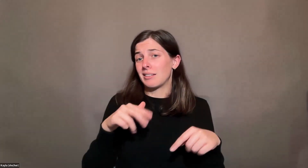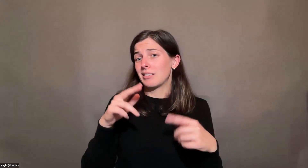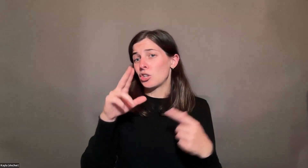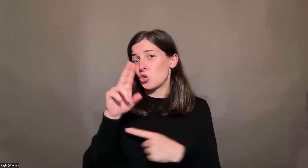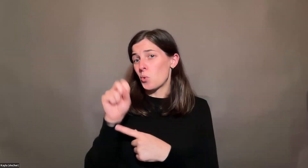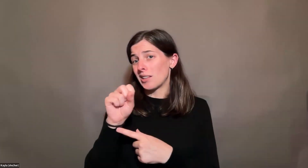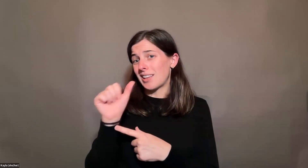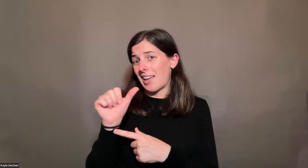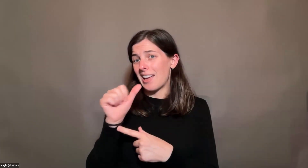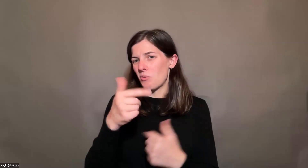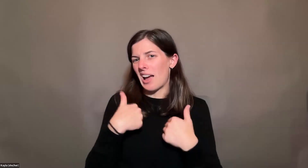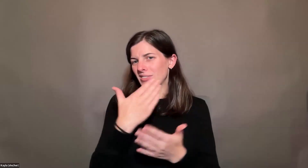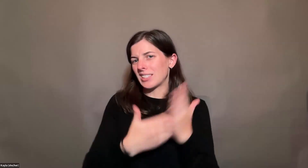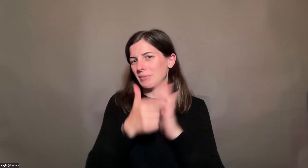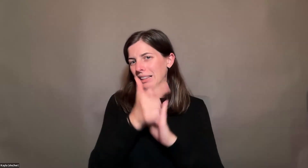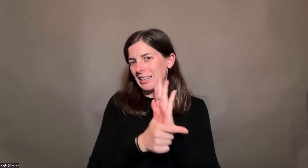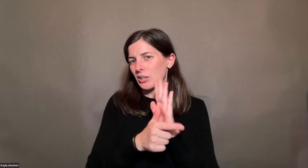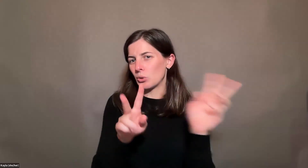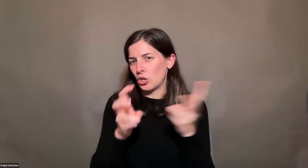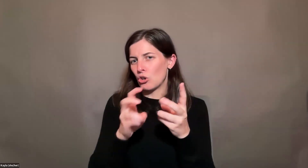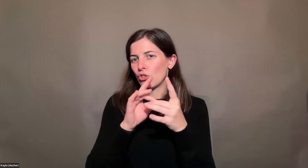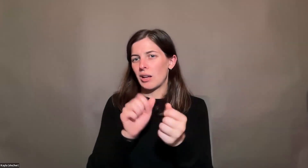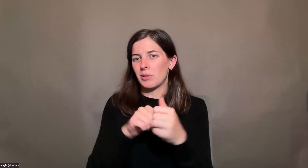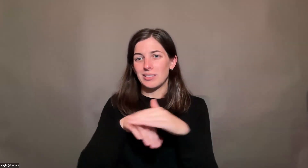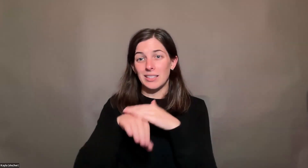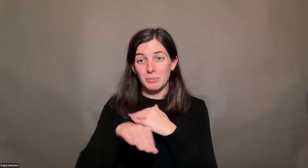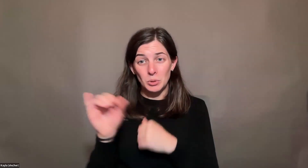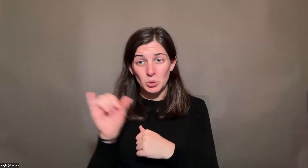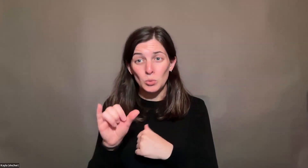issue regarding the accessibility. So you reduce some sort of